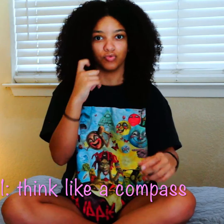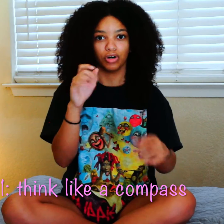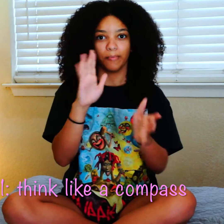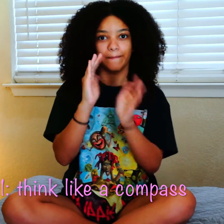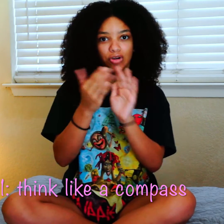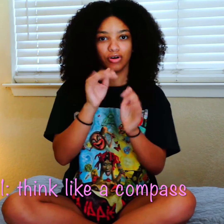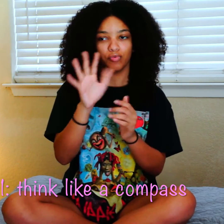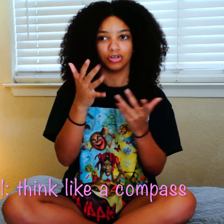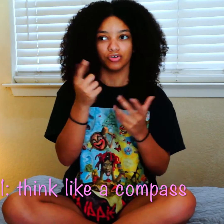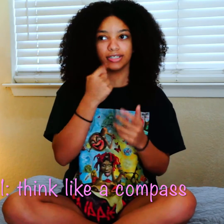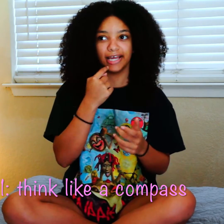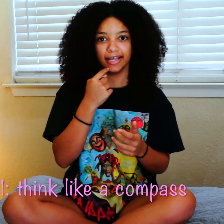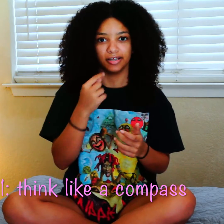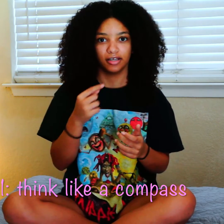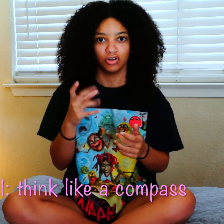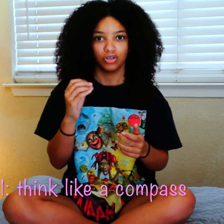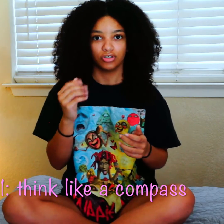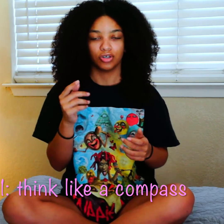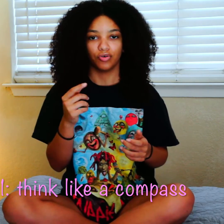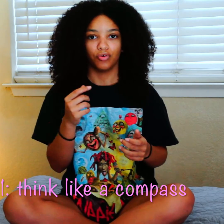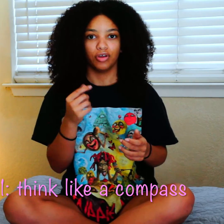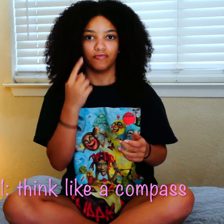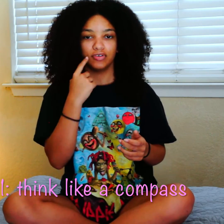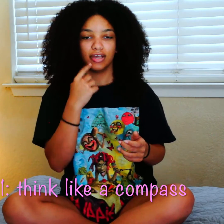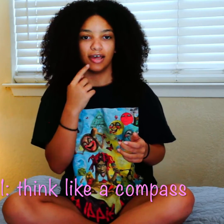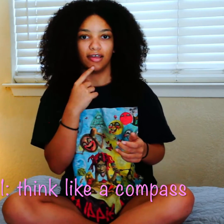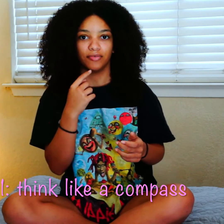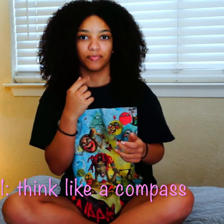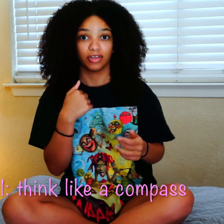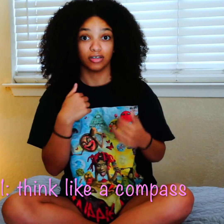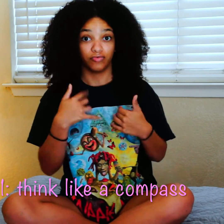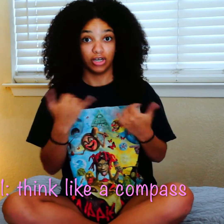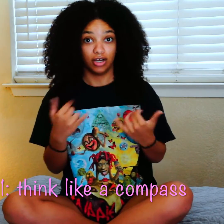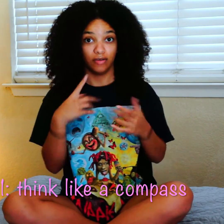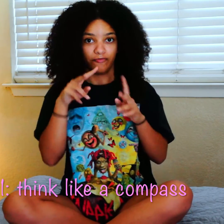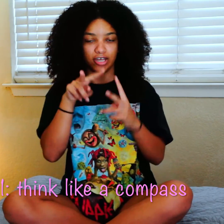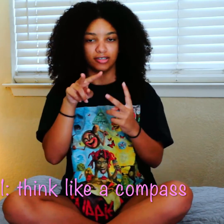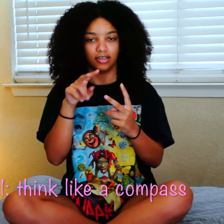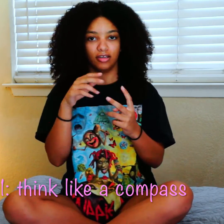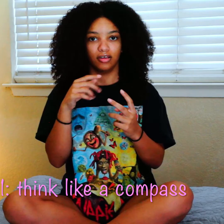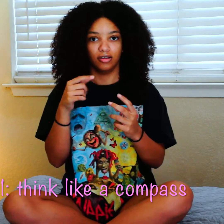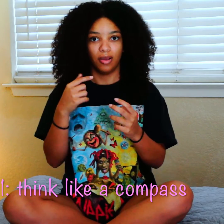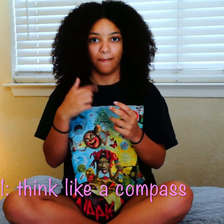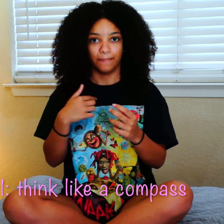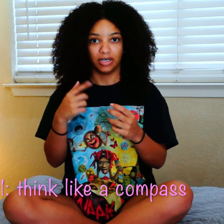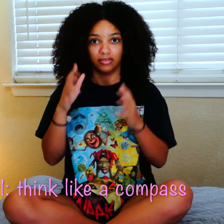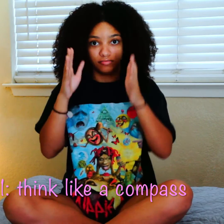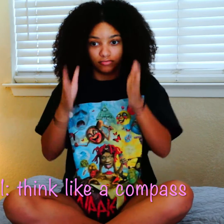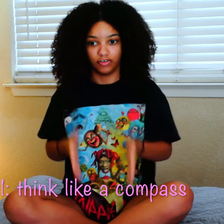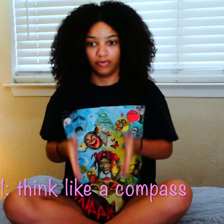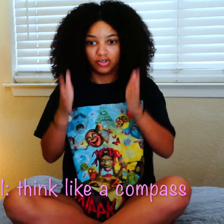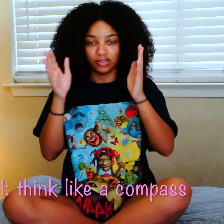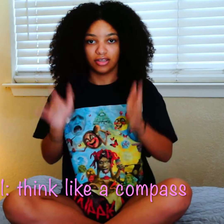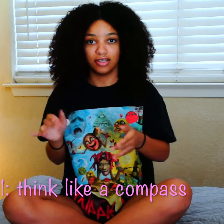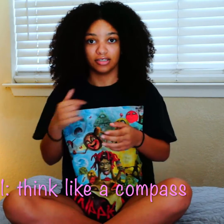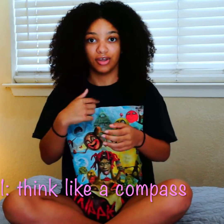to mirror what you're saying. So if you say, because right now I'm facing my person like this,